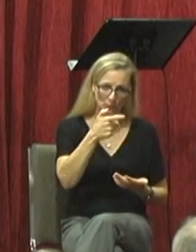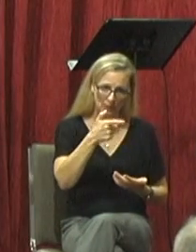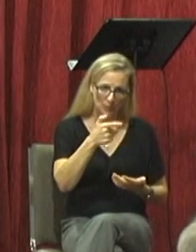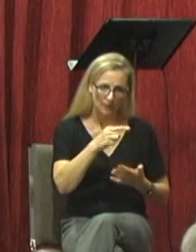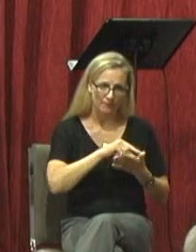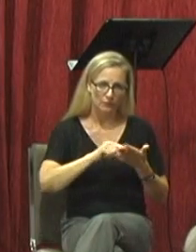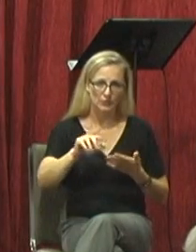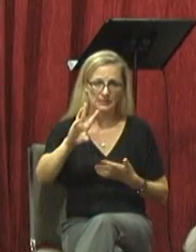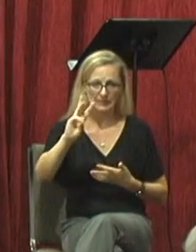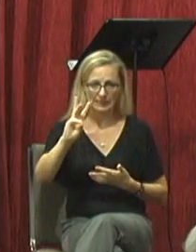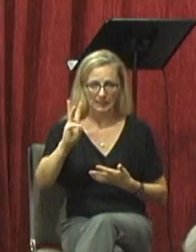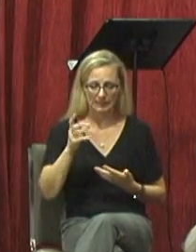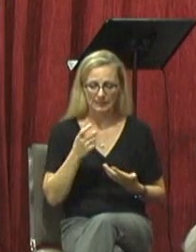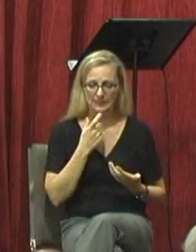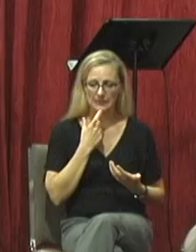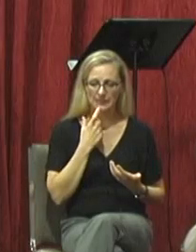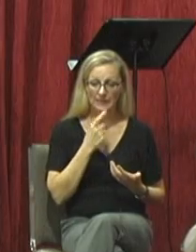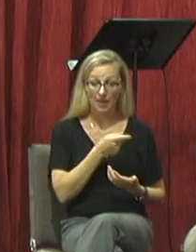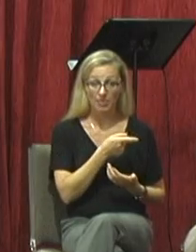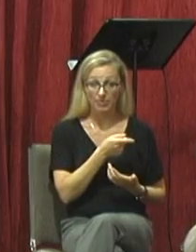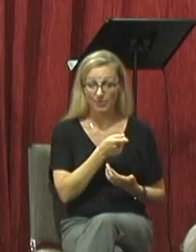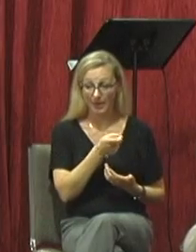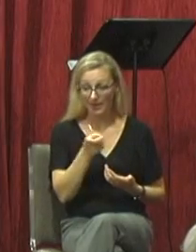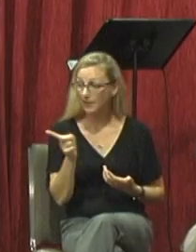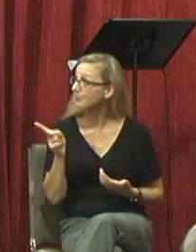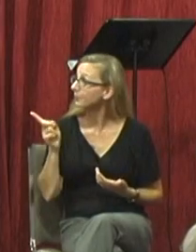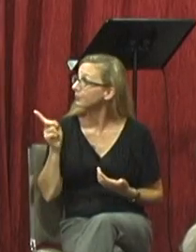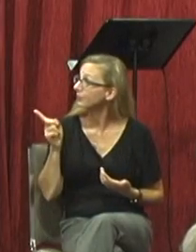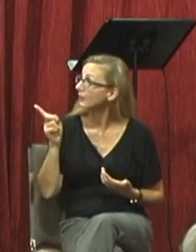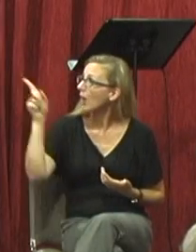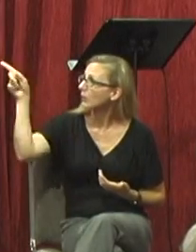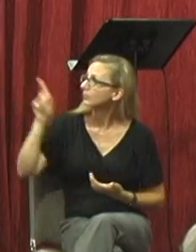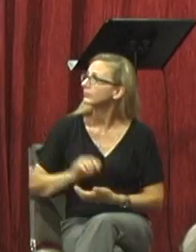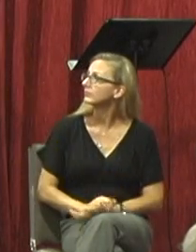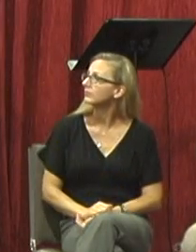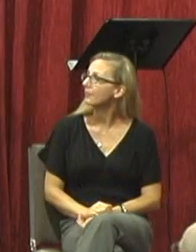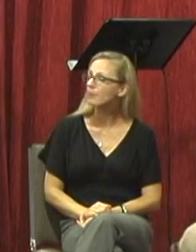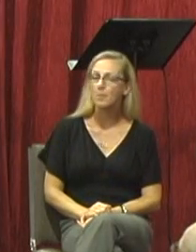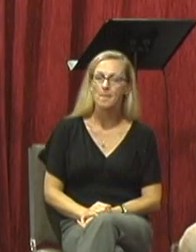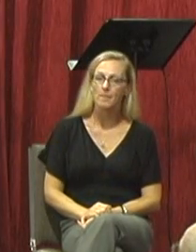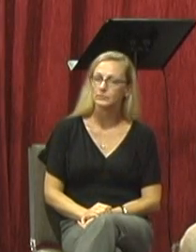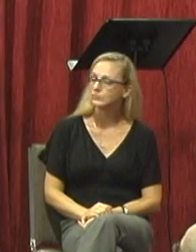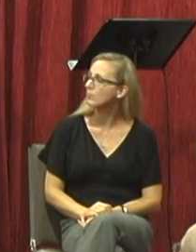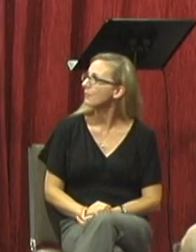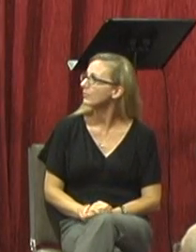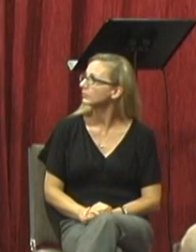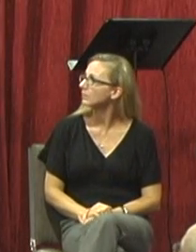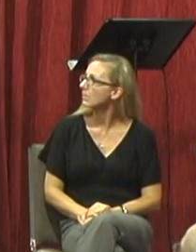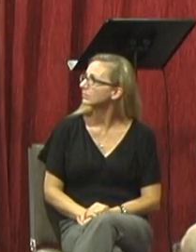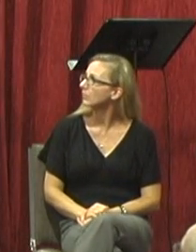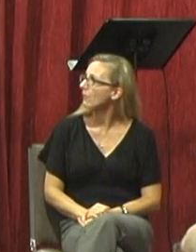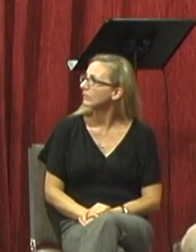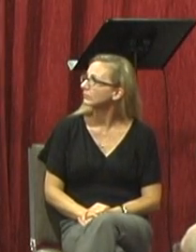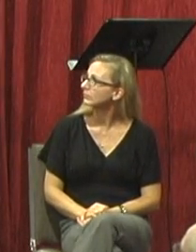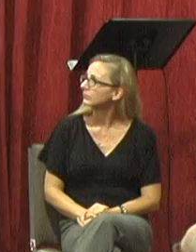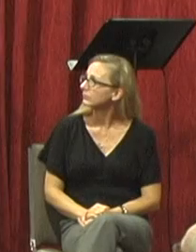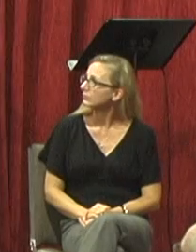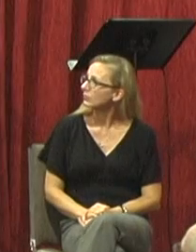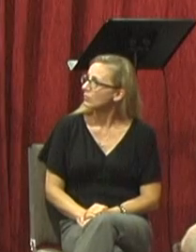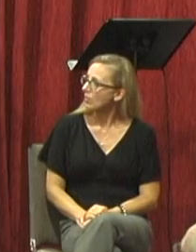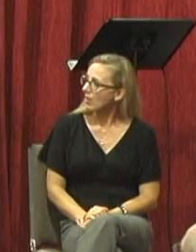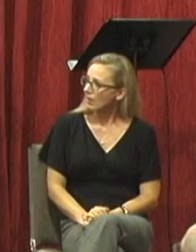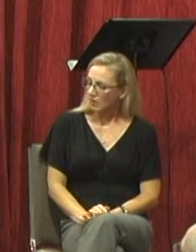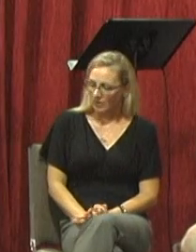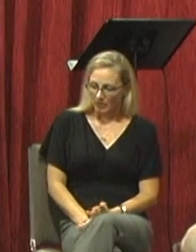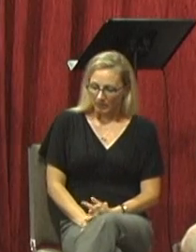6, it says this, they, the Kohanim, are to be holy to their God, not profane the name of their God,